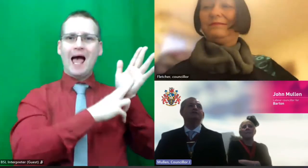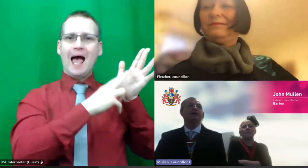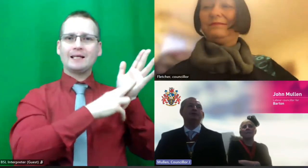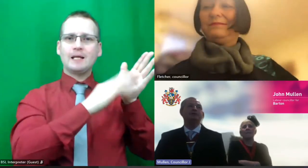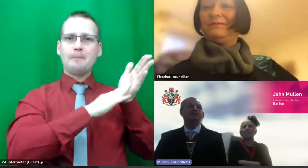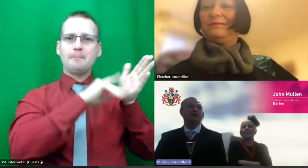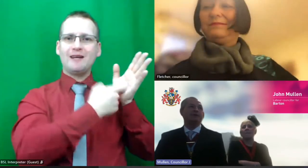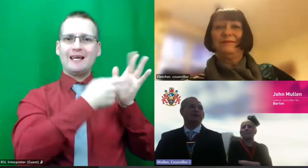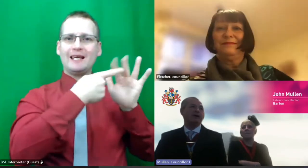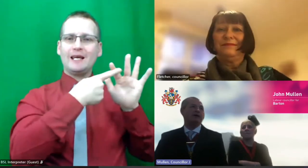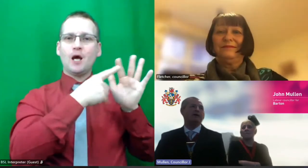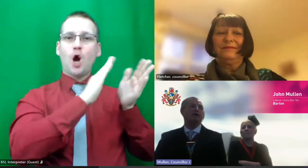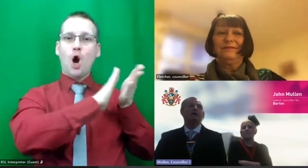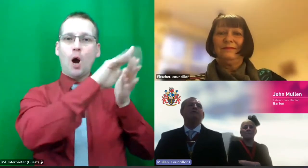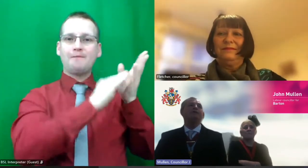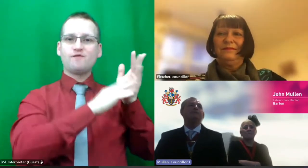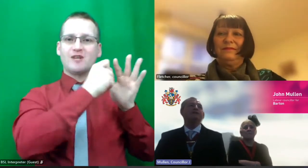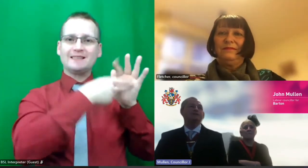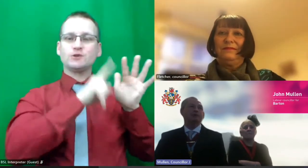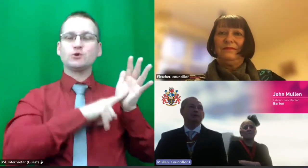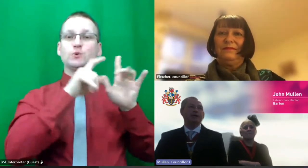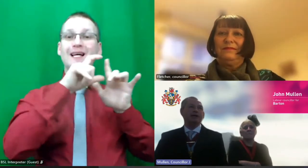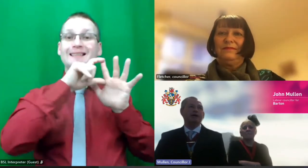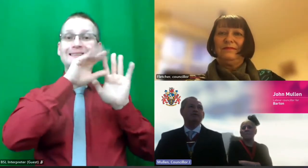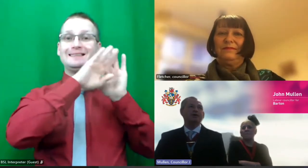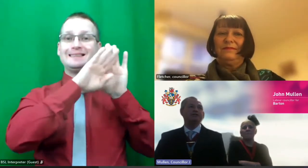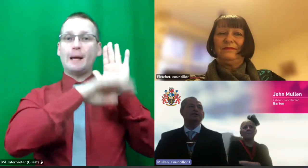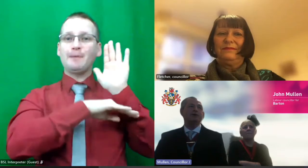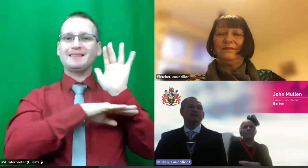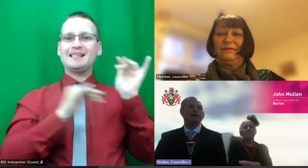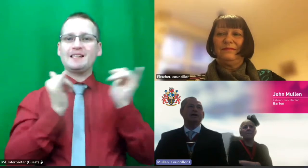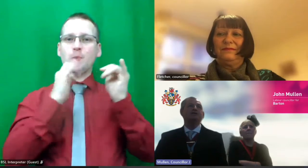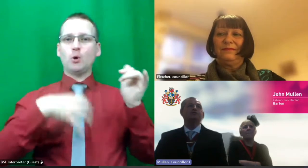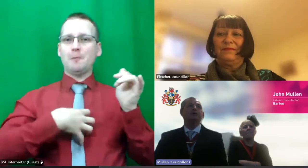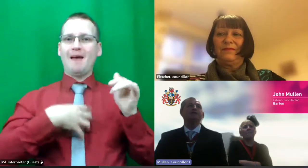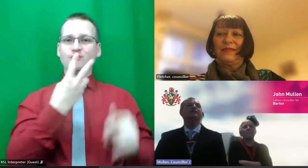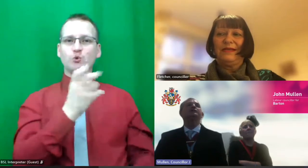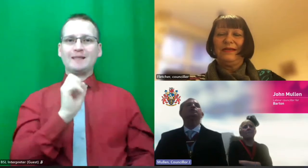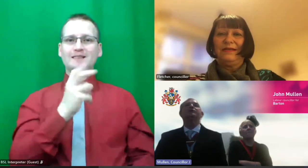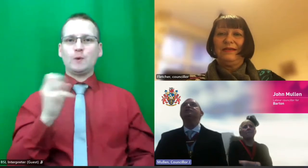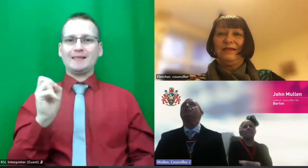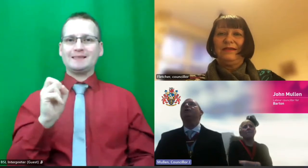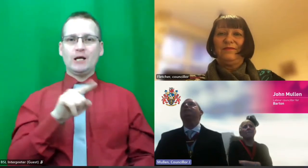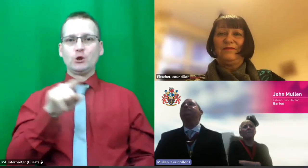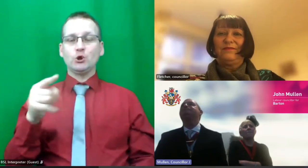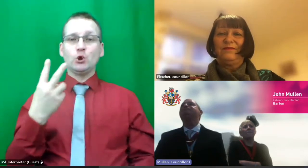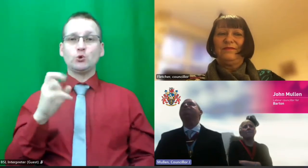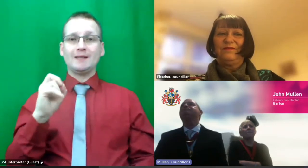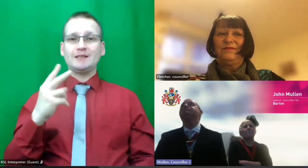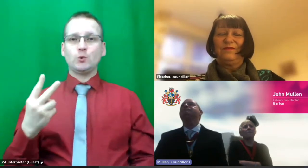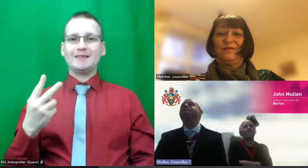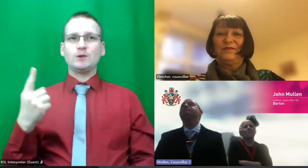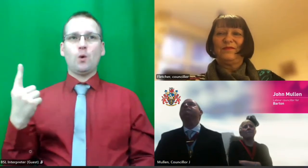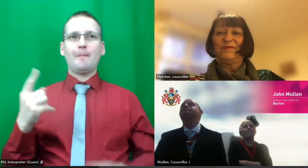office of Deputy Ceremonial Mayor for the municipal year of 2020 to 2021.